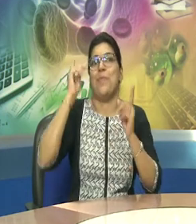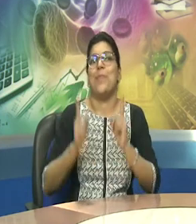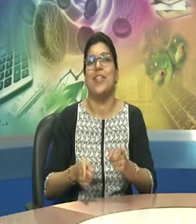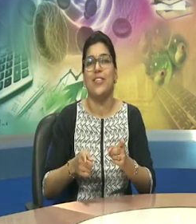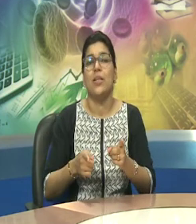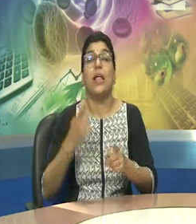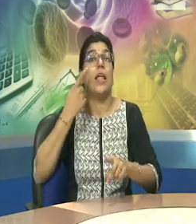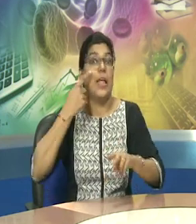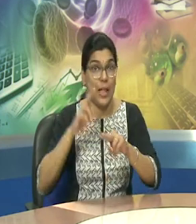excellence.